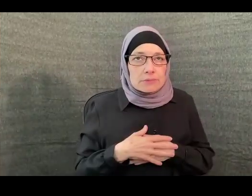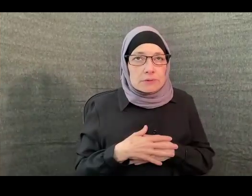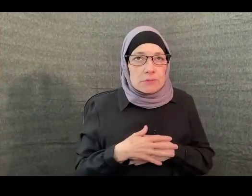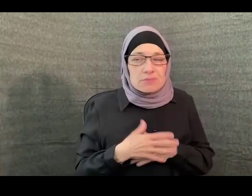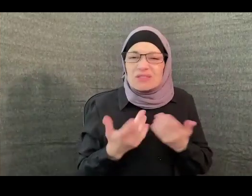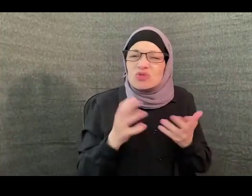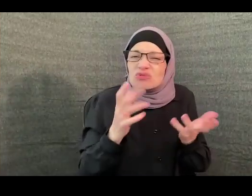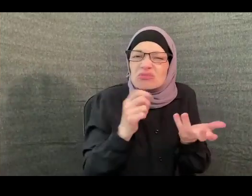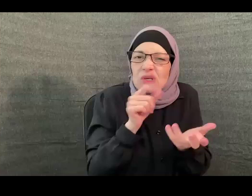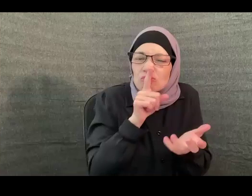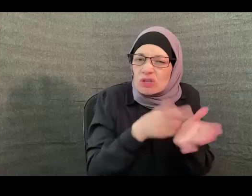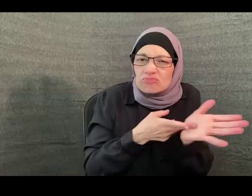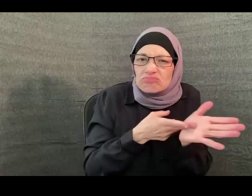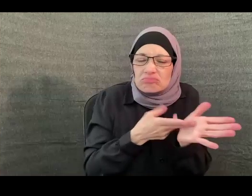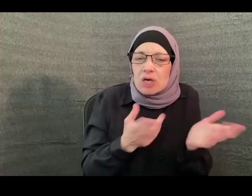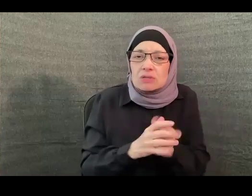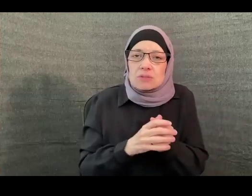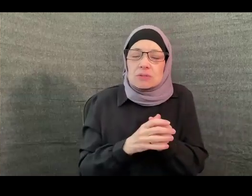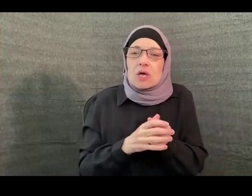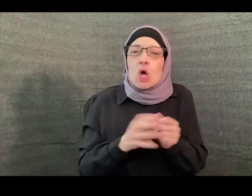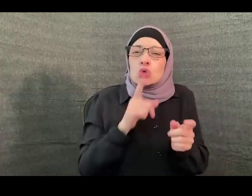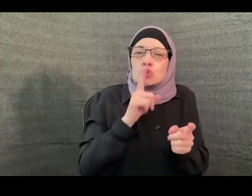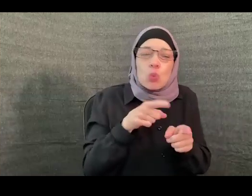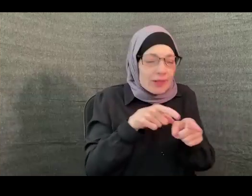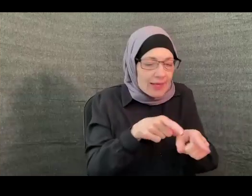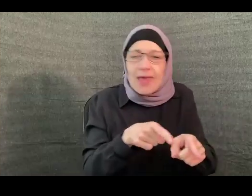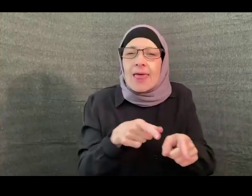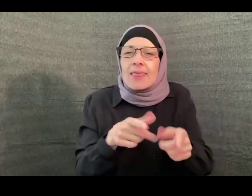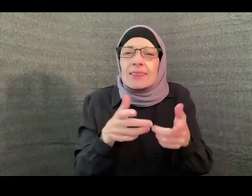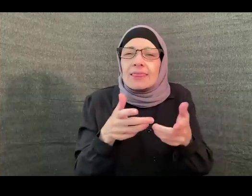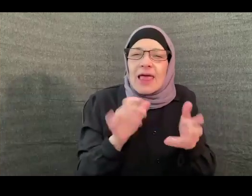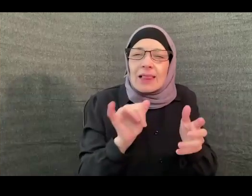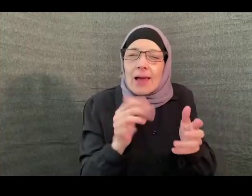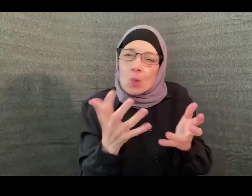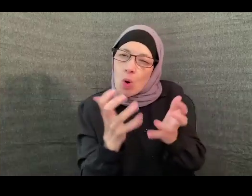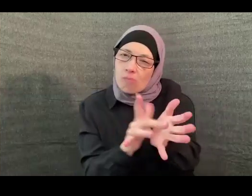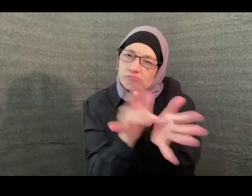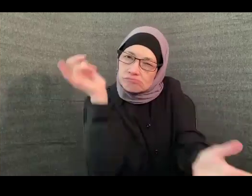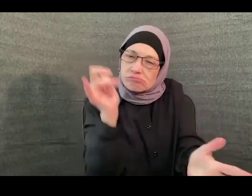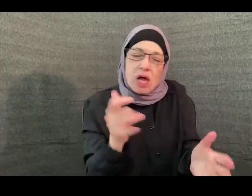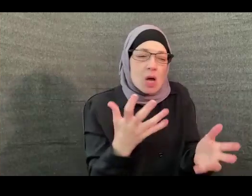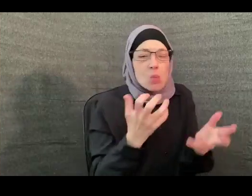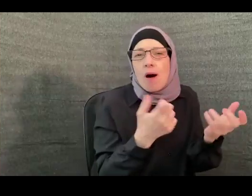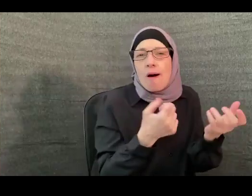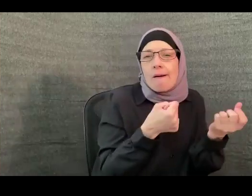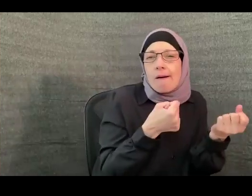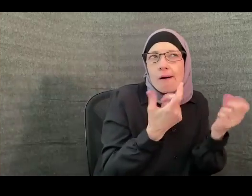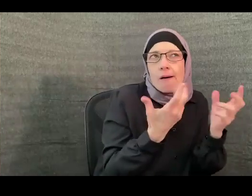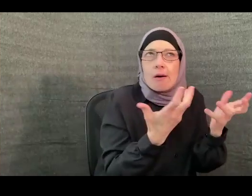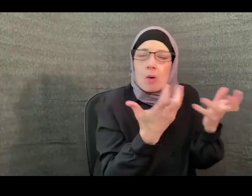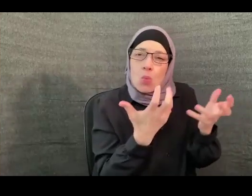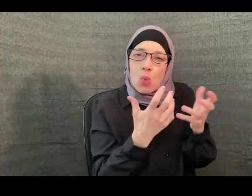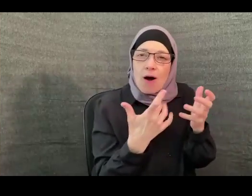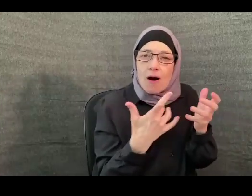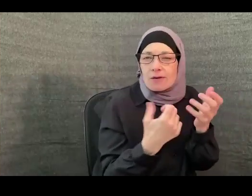So they don't want to lose the benefit of pretending to be Muslims, and they don't want to feel or